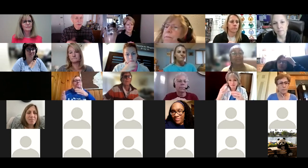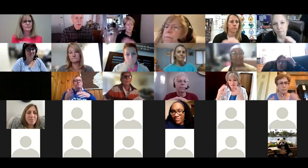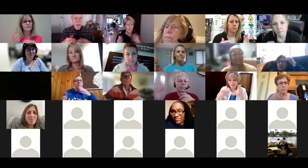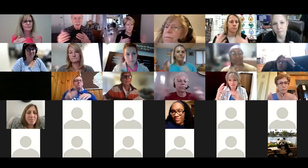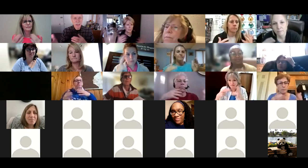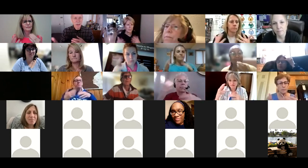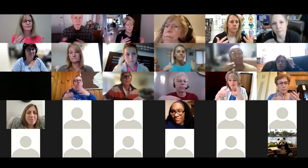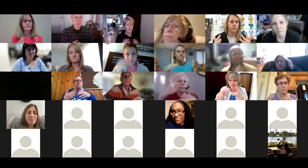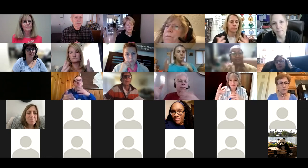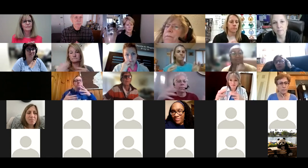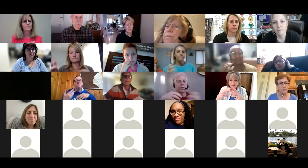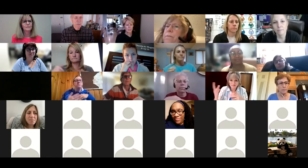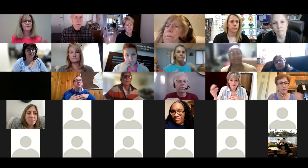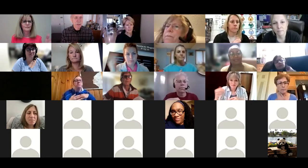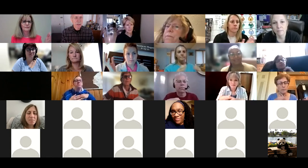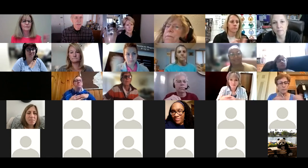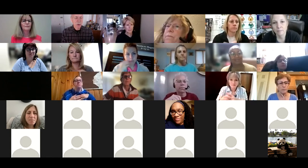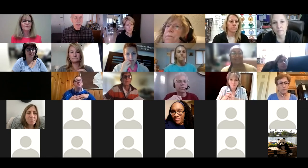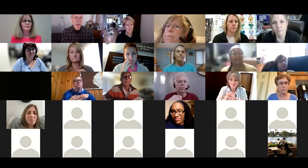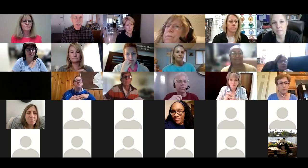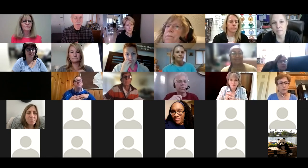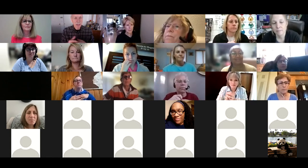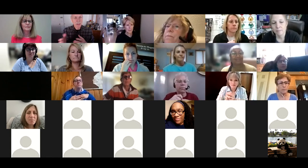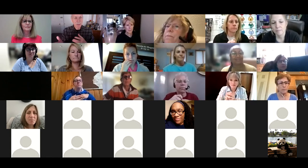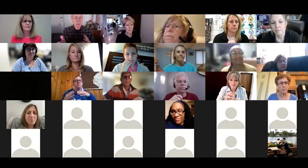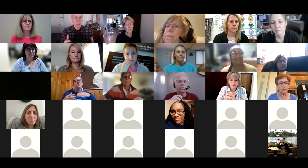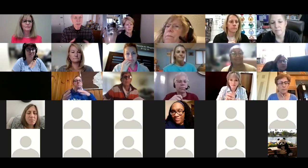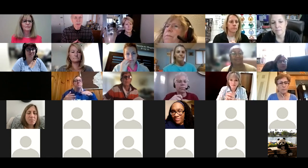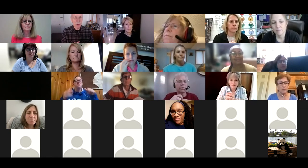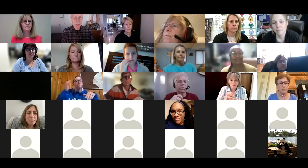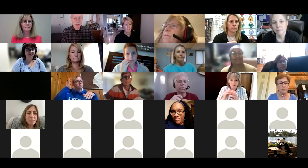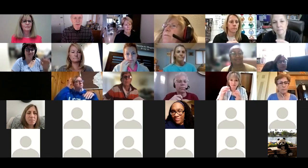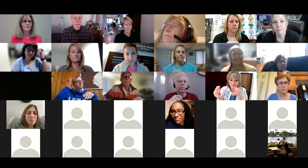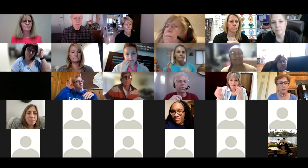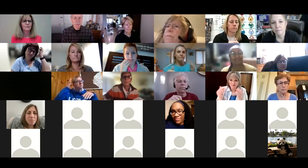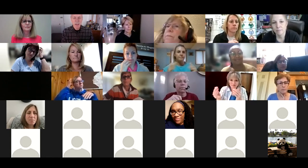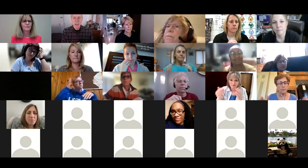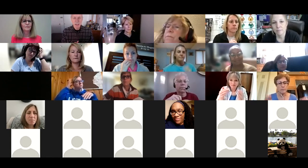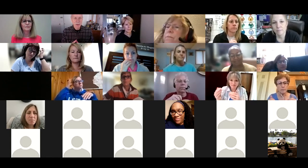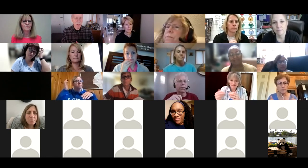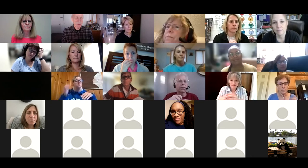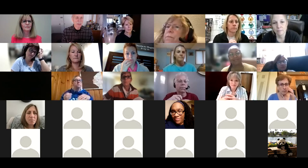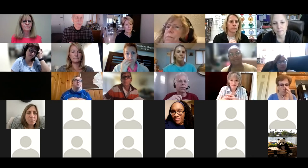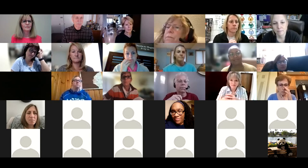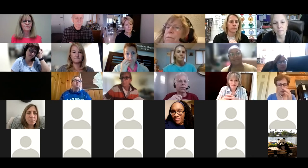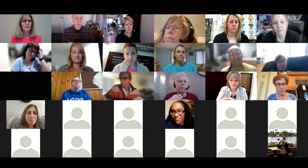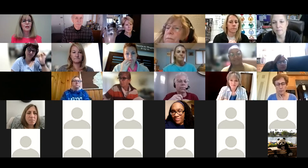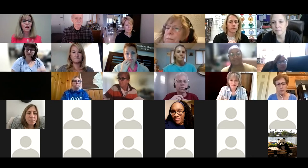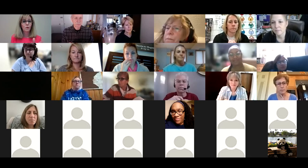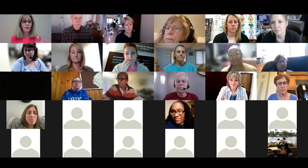bit at the start and then you walk around and help them out and help some kids more than others. Any other questions? Well,